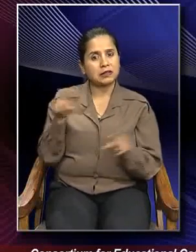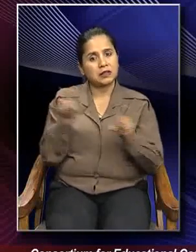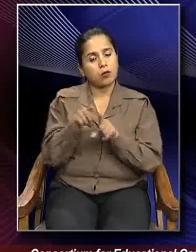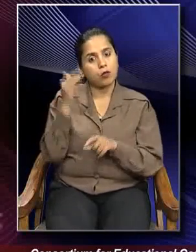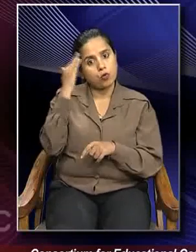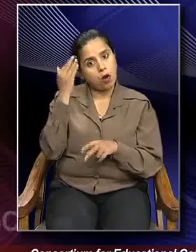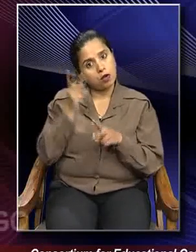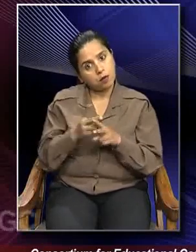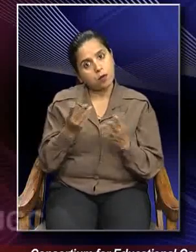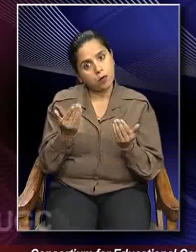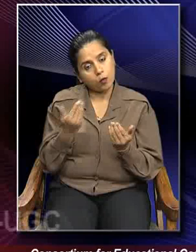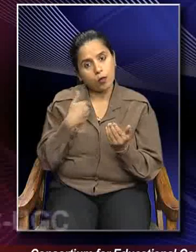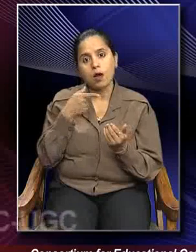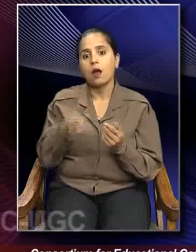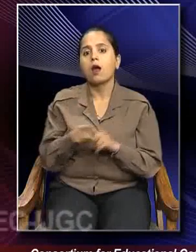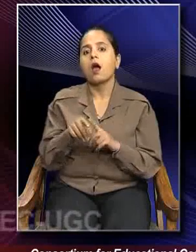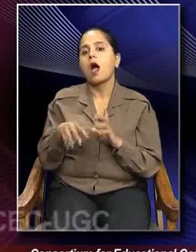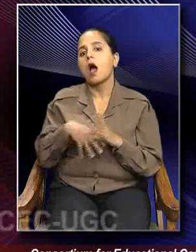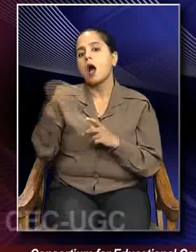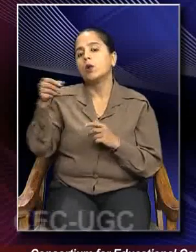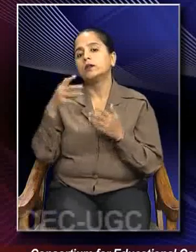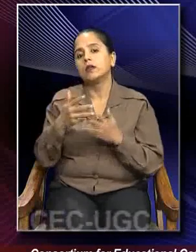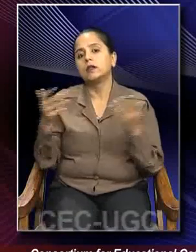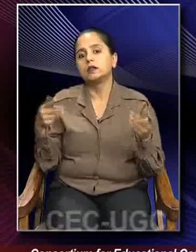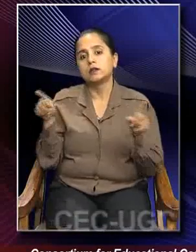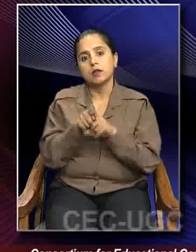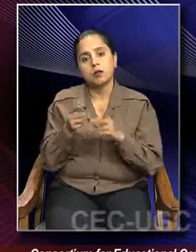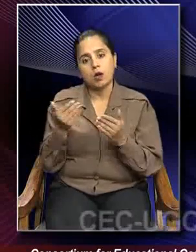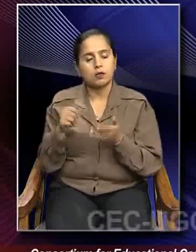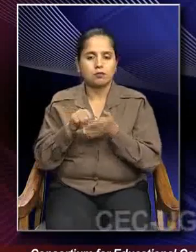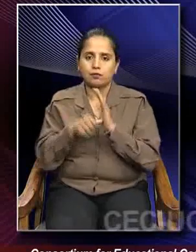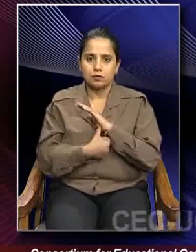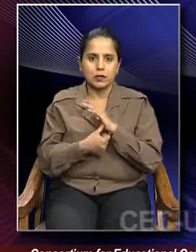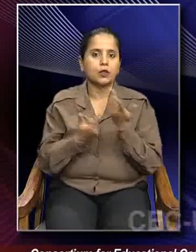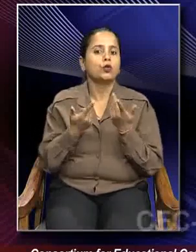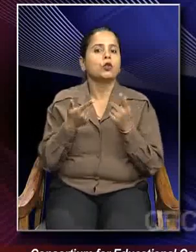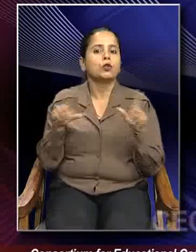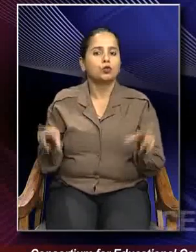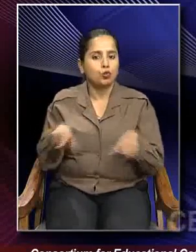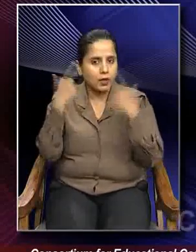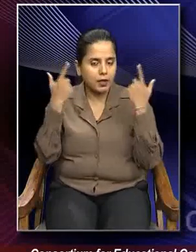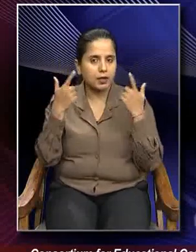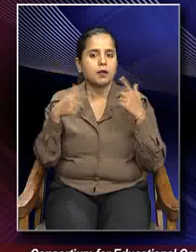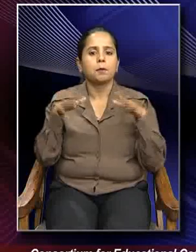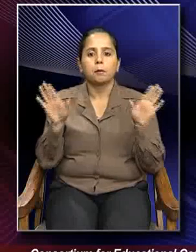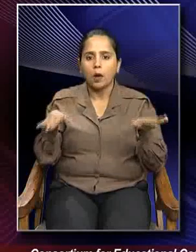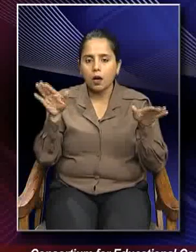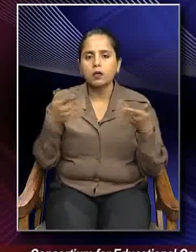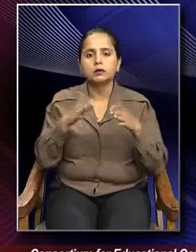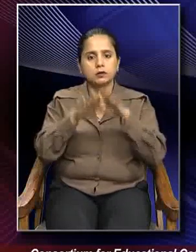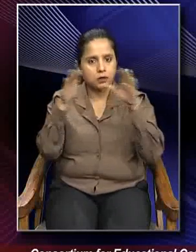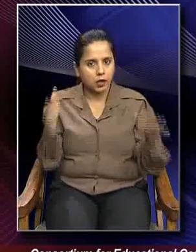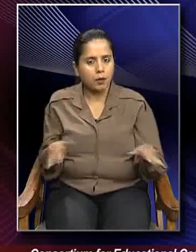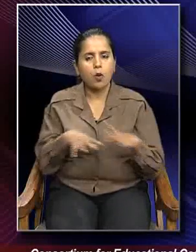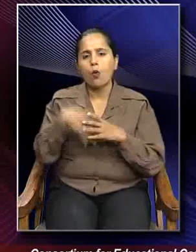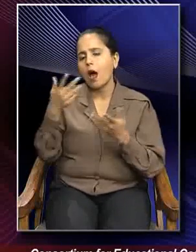knowledge as we have of the external objects, like trees, like birds, table, whatever is there in the external world.